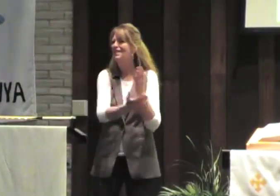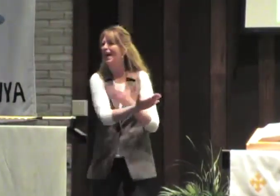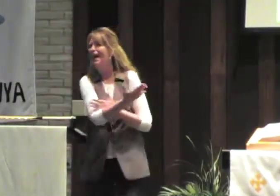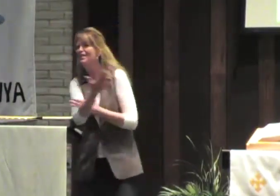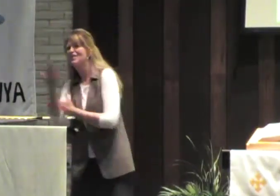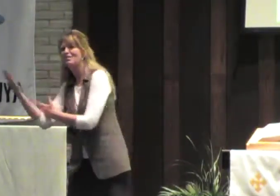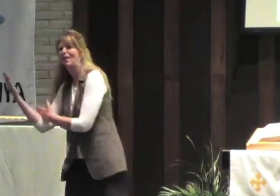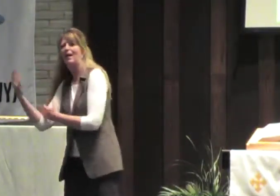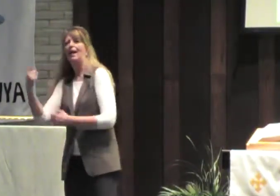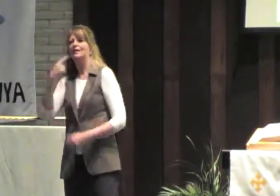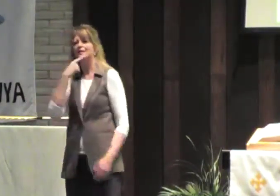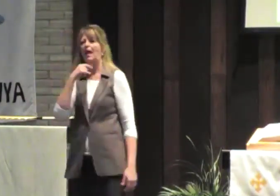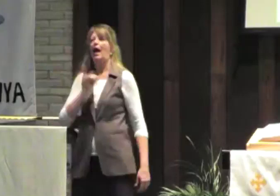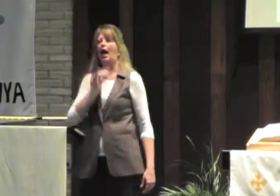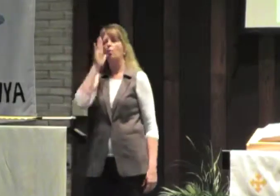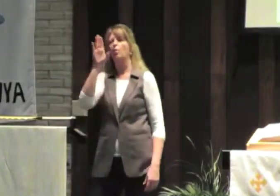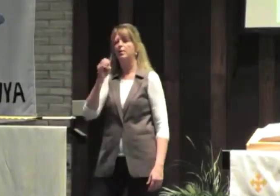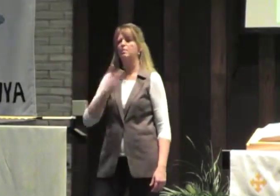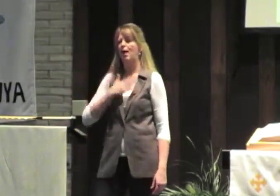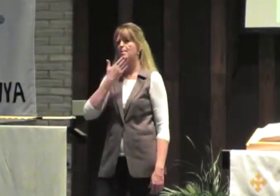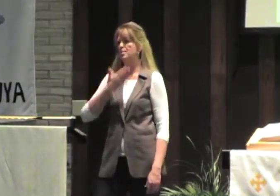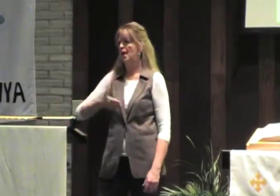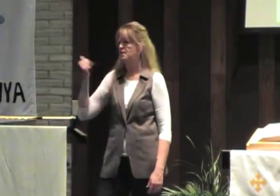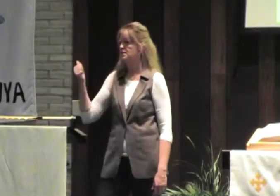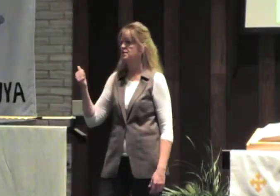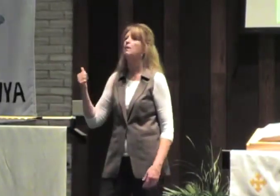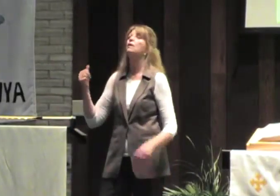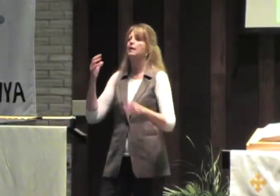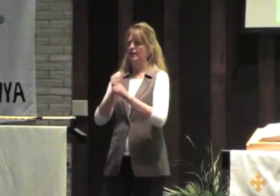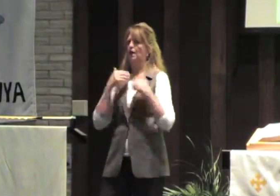We get up every morning and say, I will be my best.